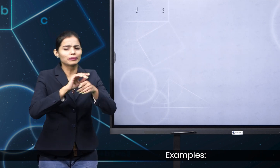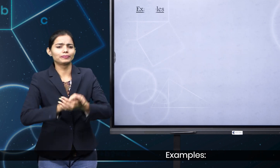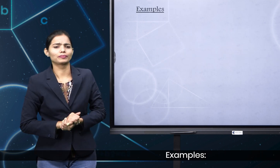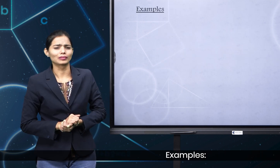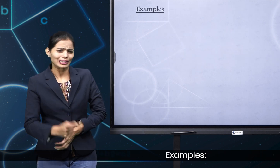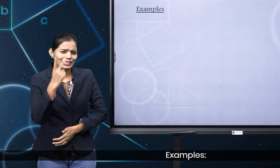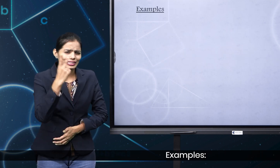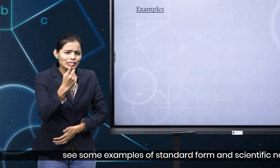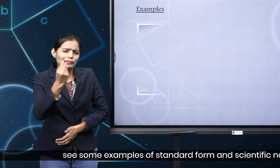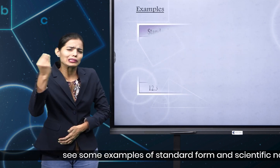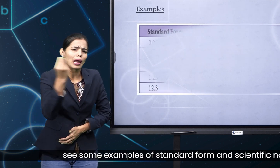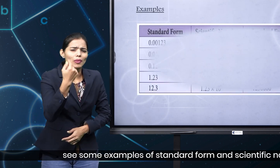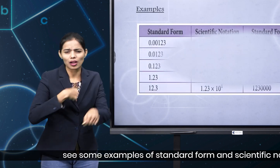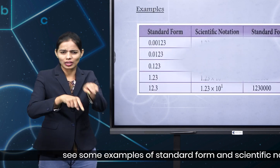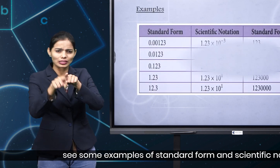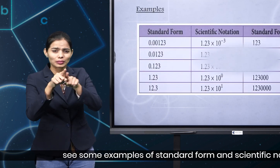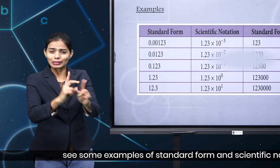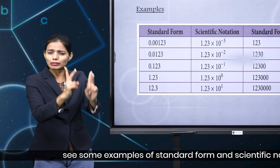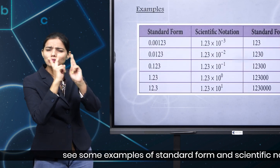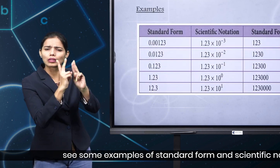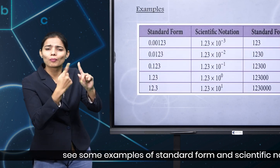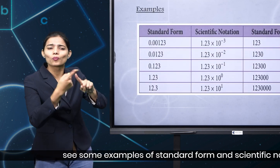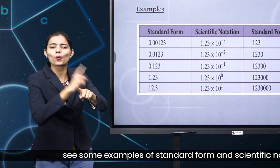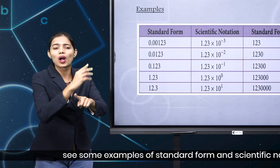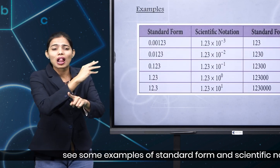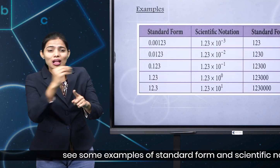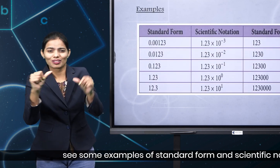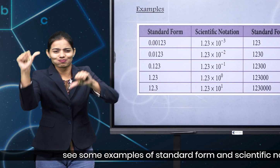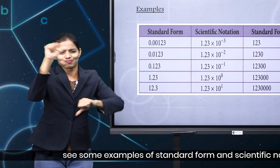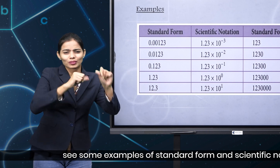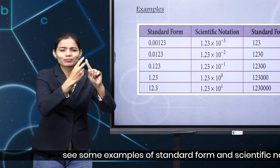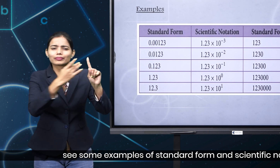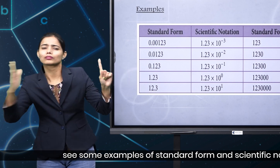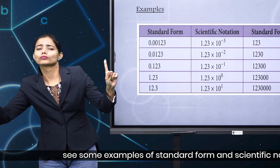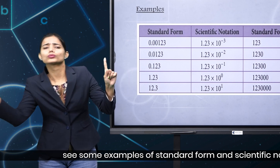Examples. See some examples of standard form and its scientific notation.